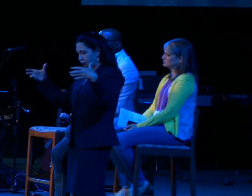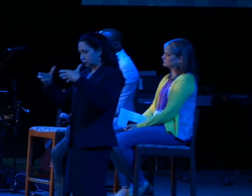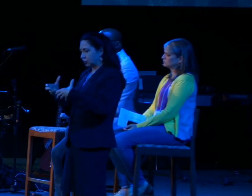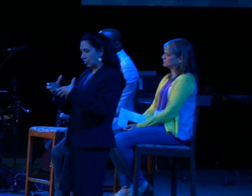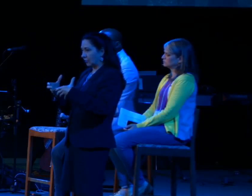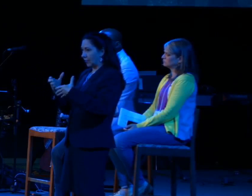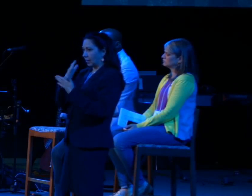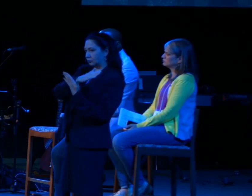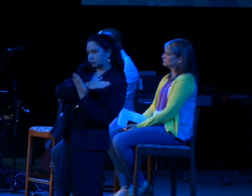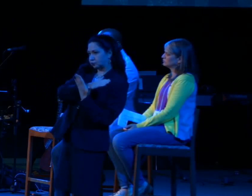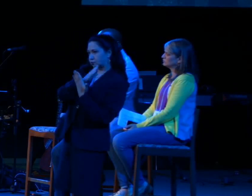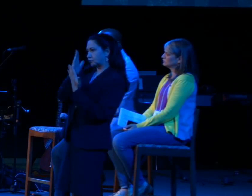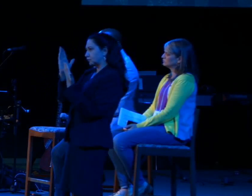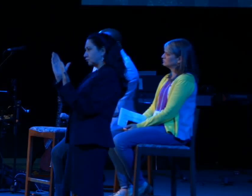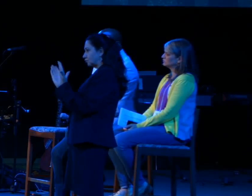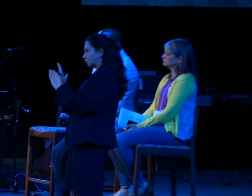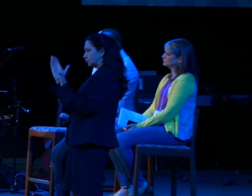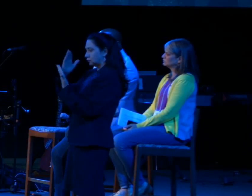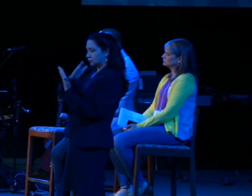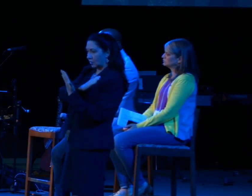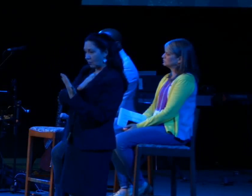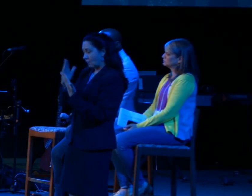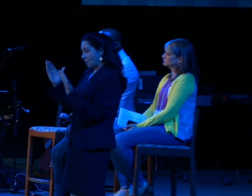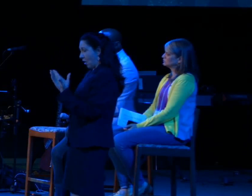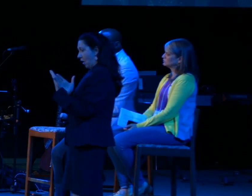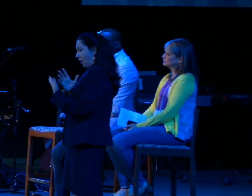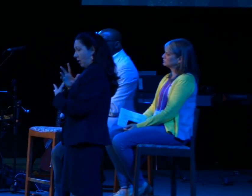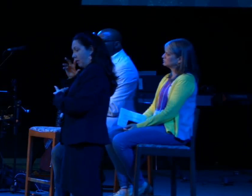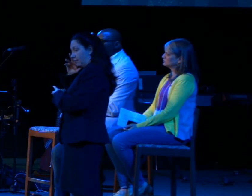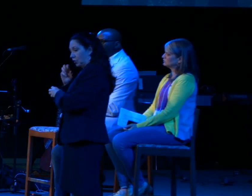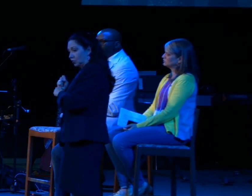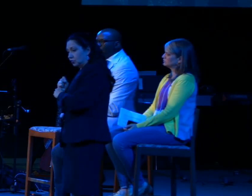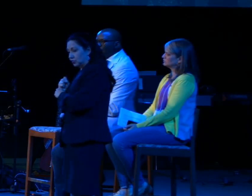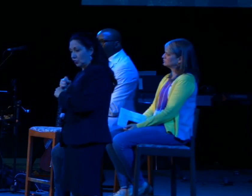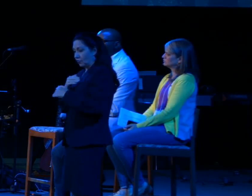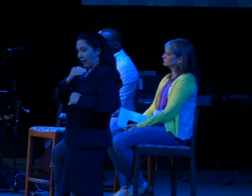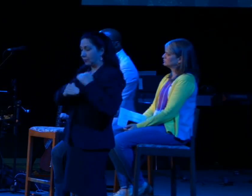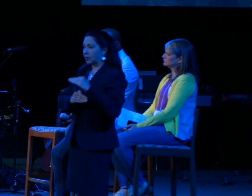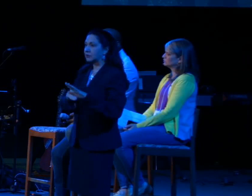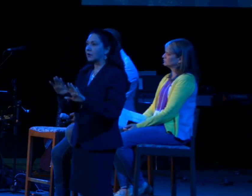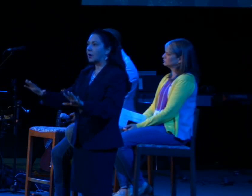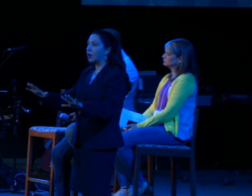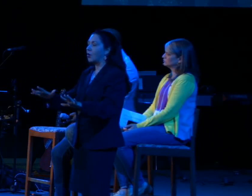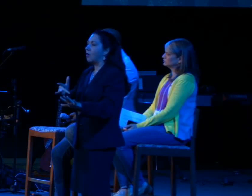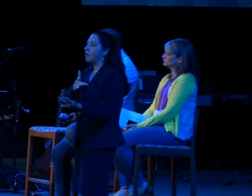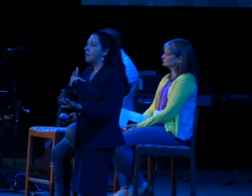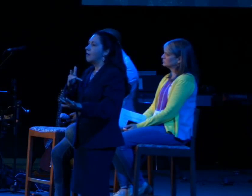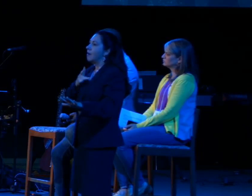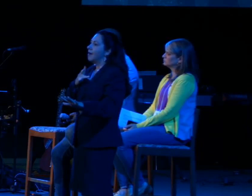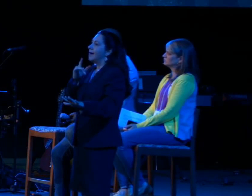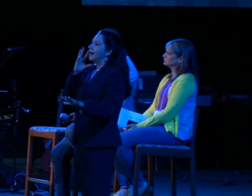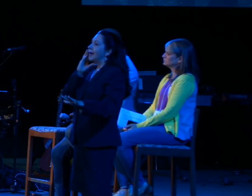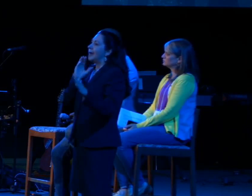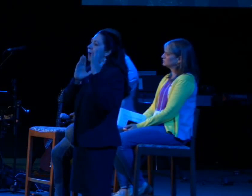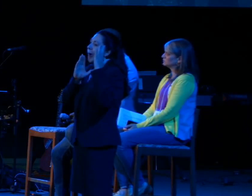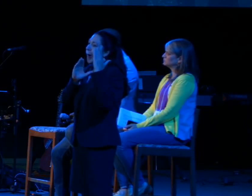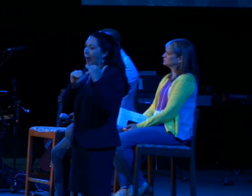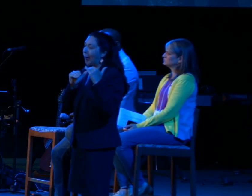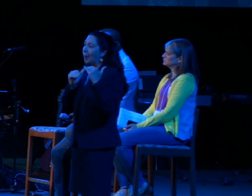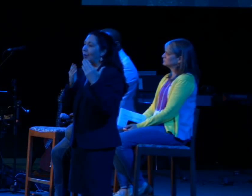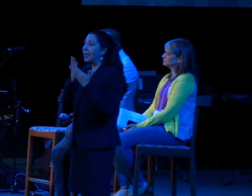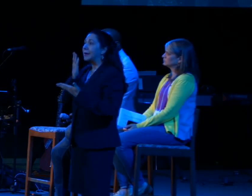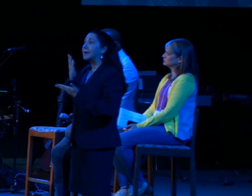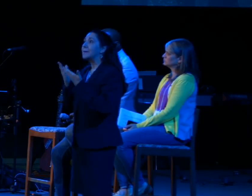span the spectrum between conservatism and progressivism, I've never felt so hopeful that this